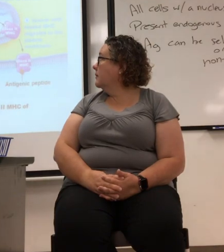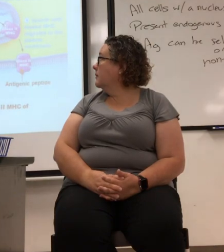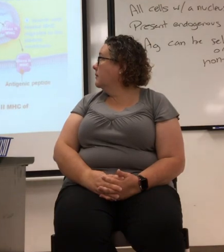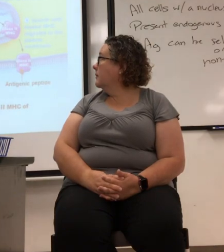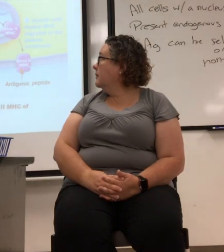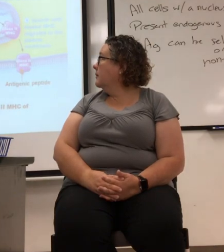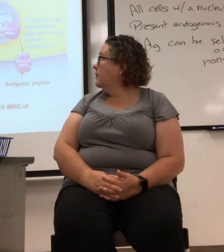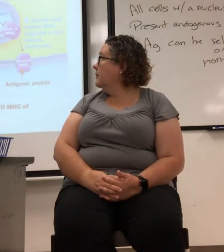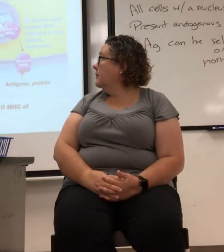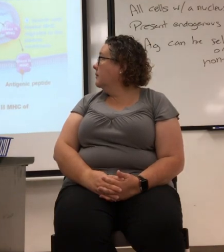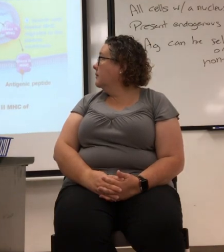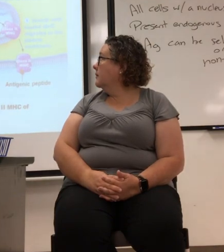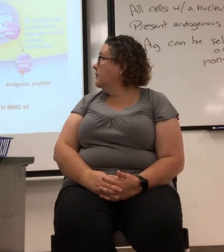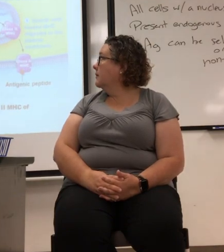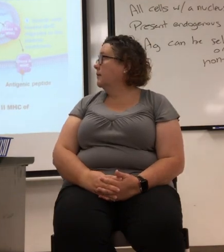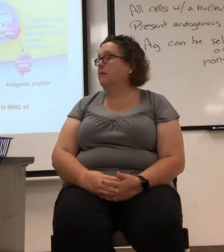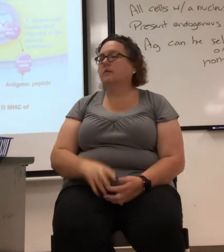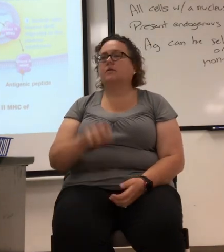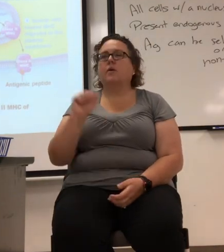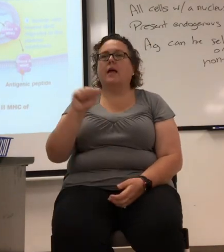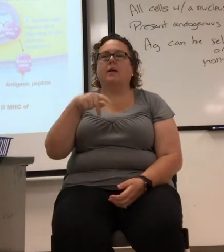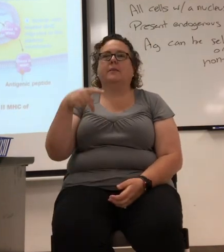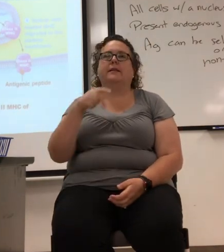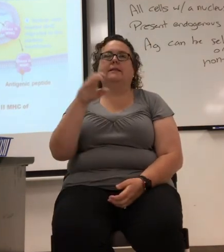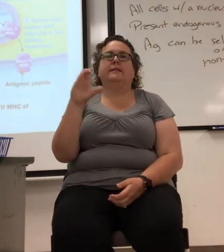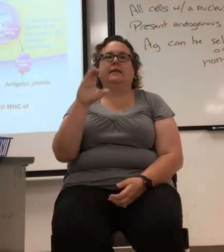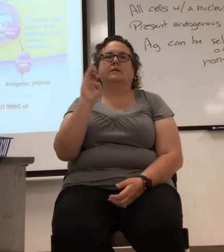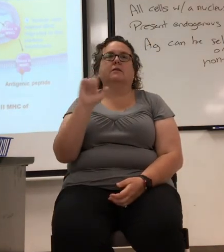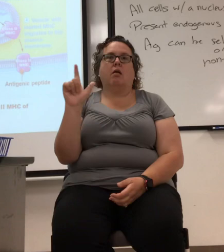So here's a picture of an APC cell.